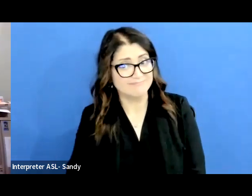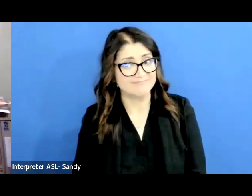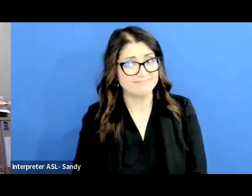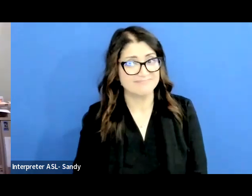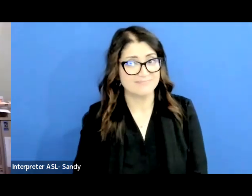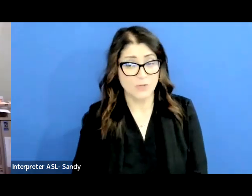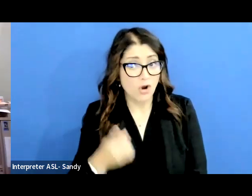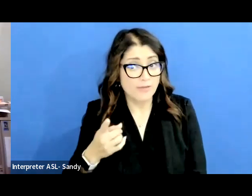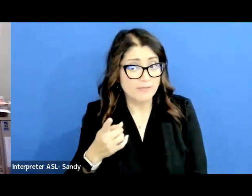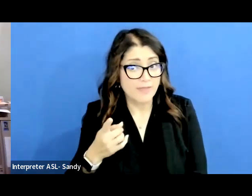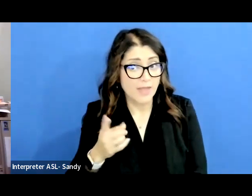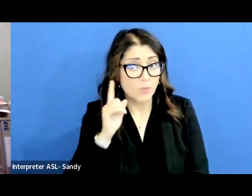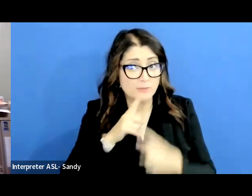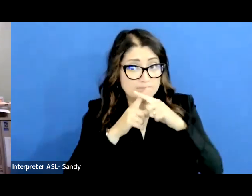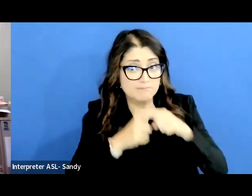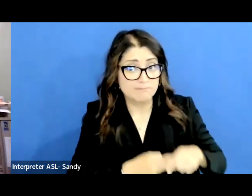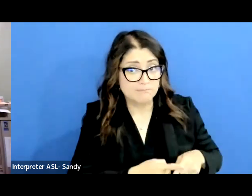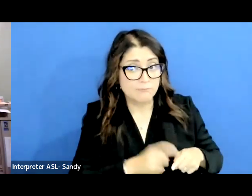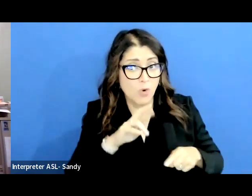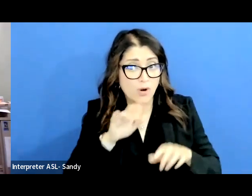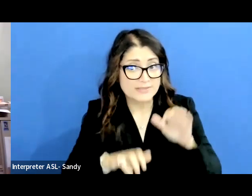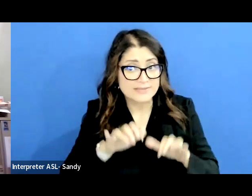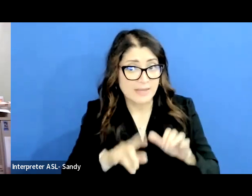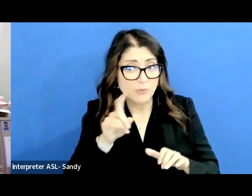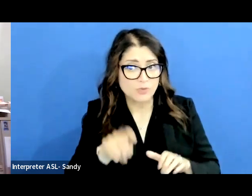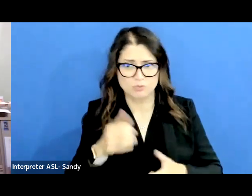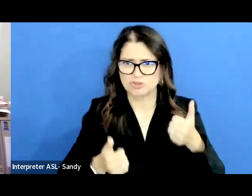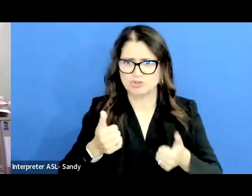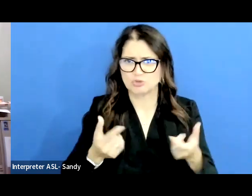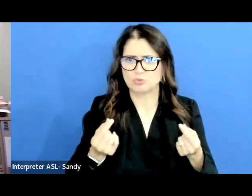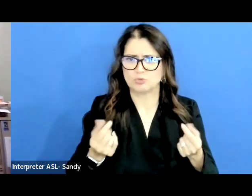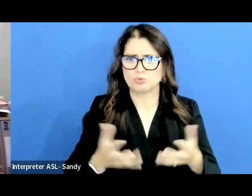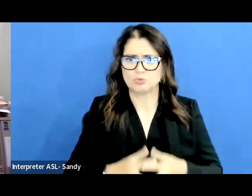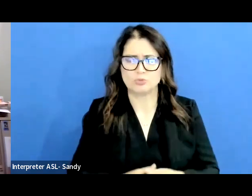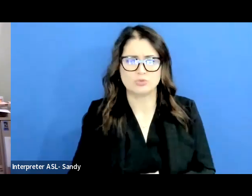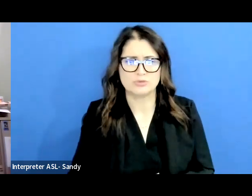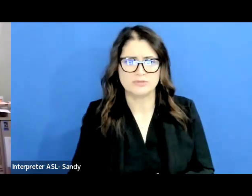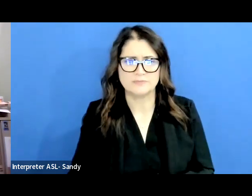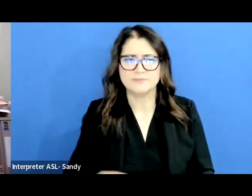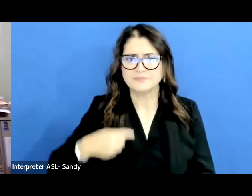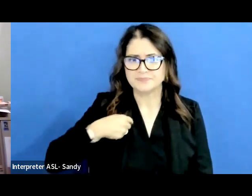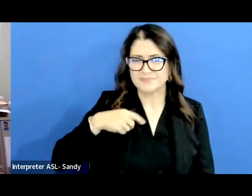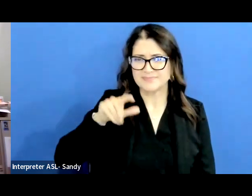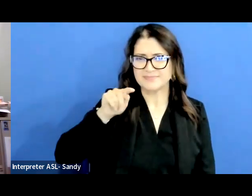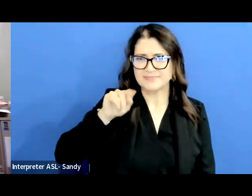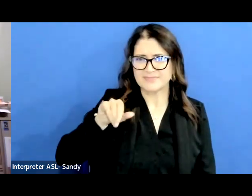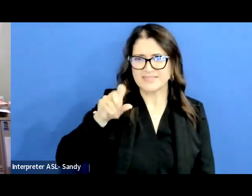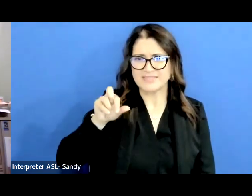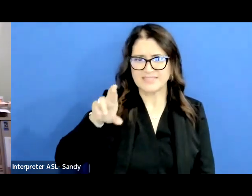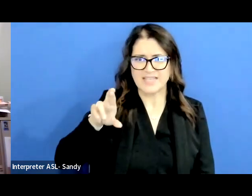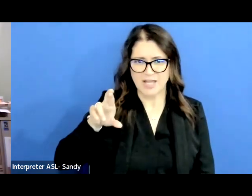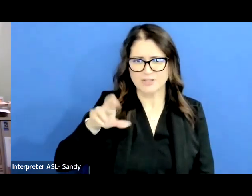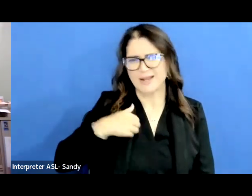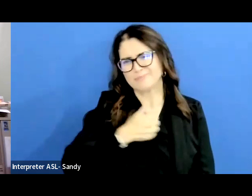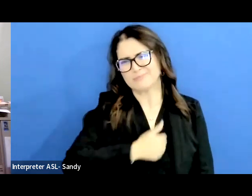All right, are they going to unmute or are they going to type in their question? How do we handle that? This is Tyler. I'm sorry, my hand was up from